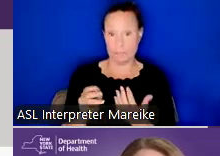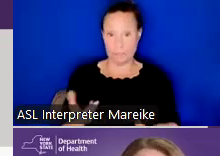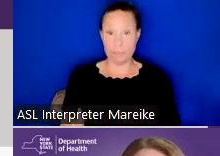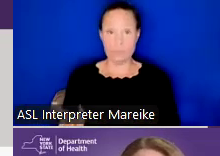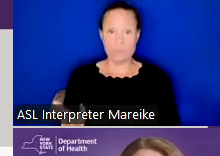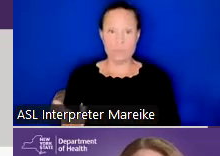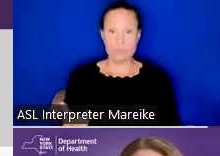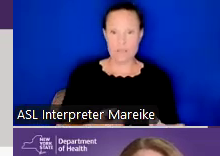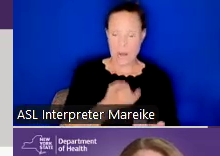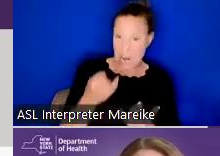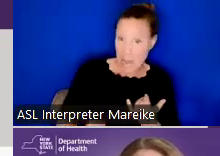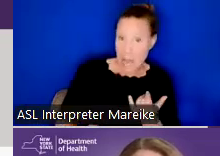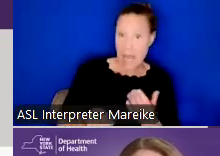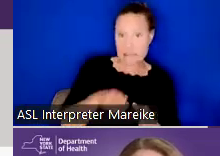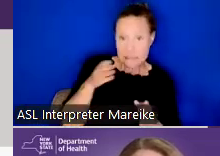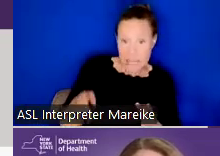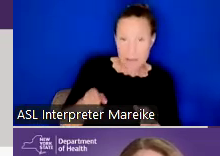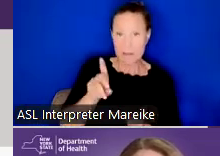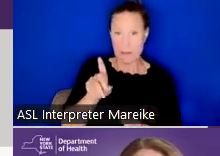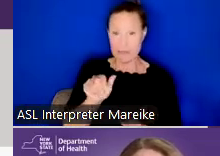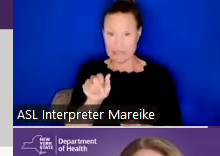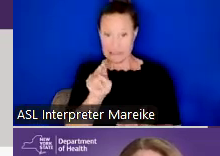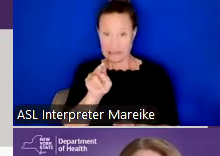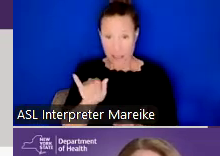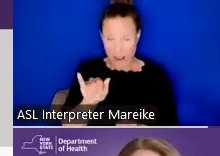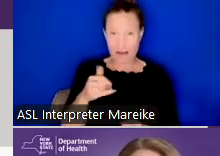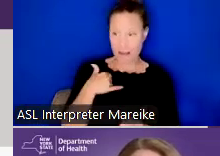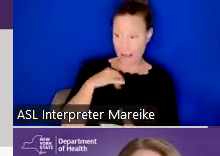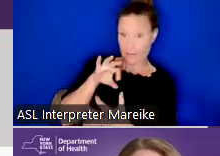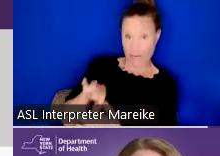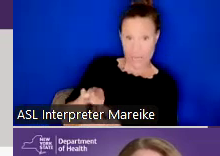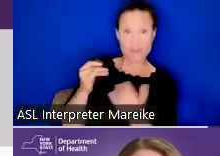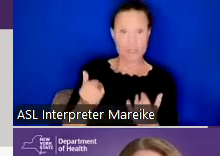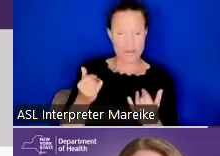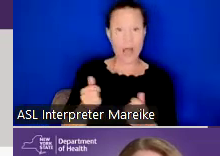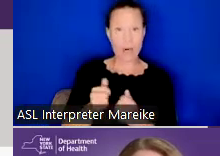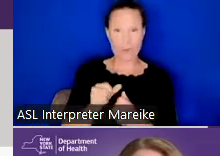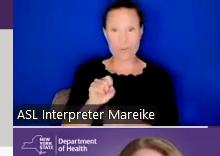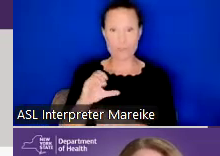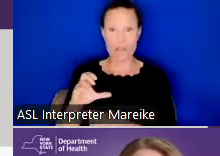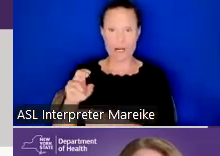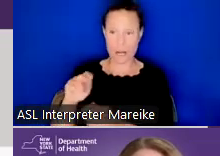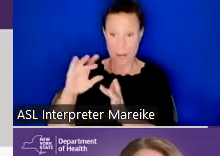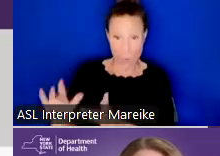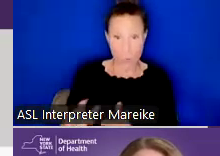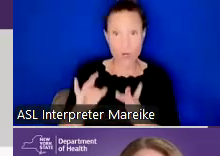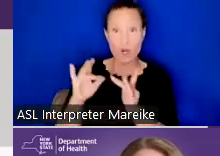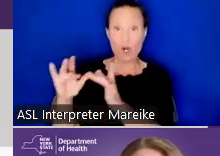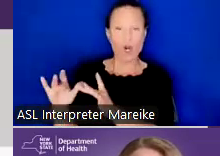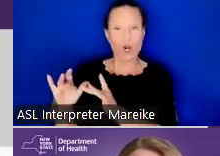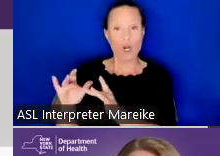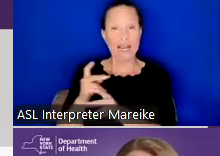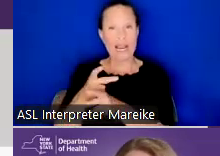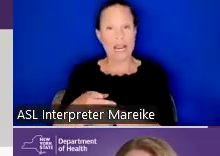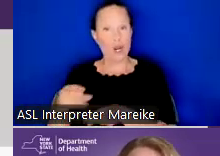this last step, right, a connection to this network of social care providers in her community that she can access